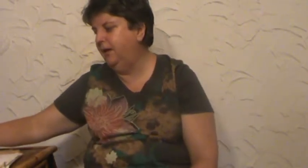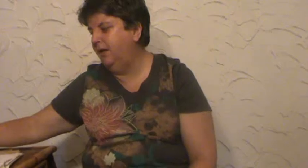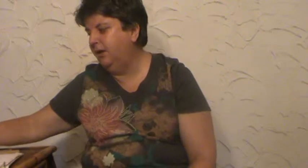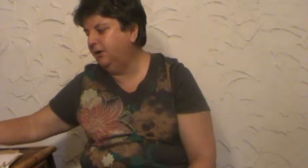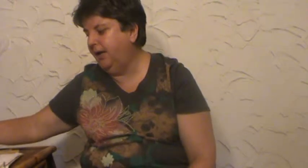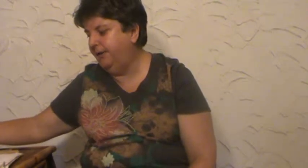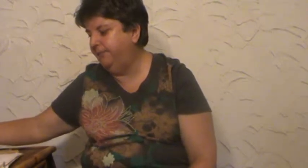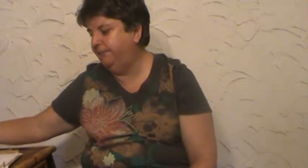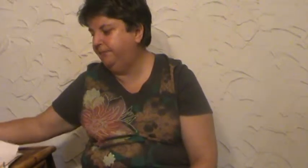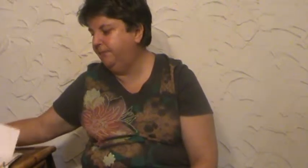Okay.